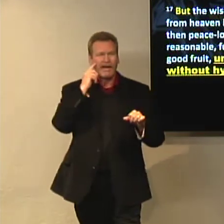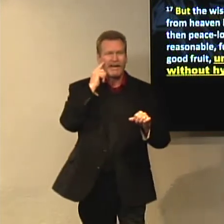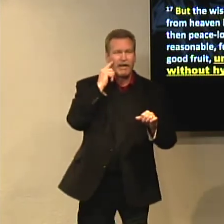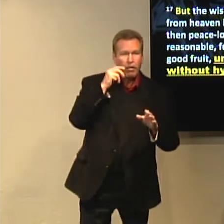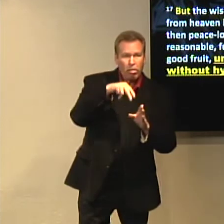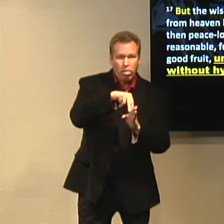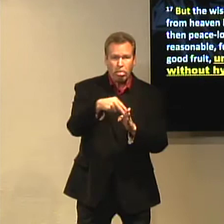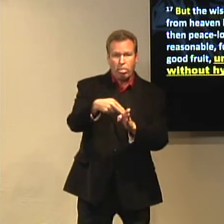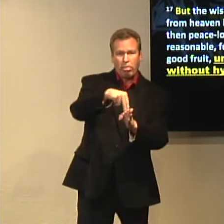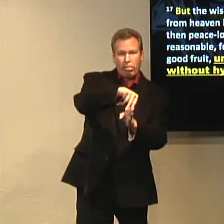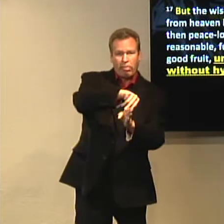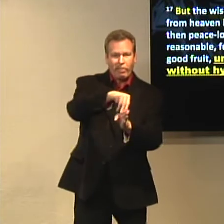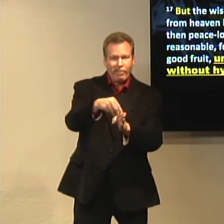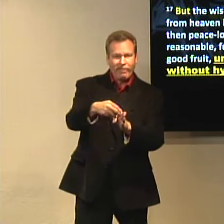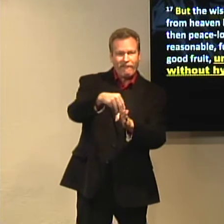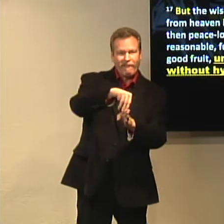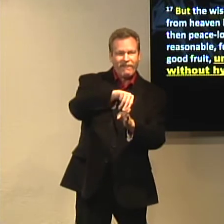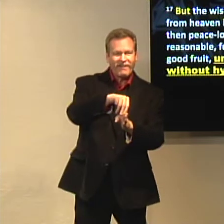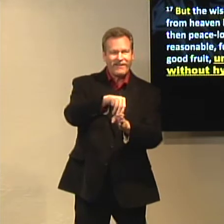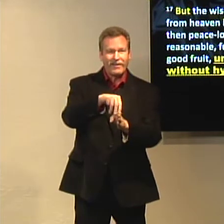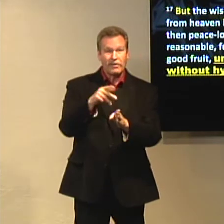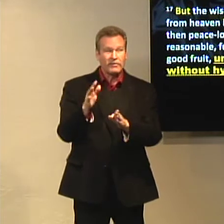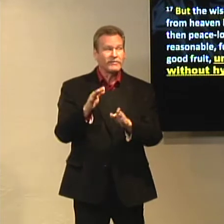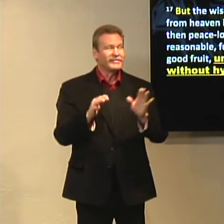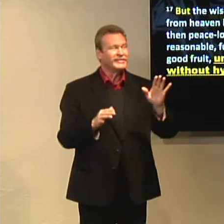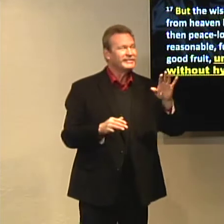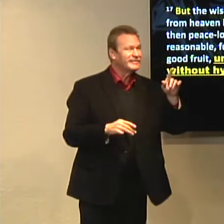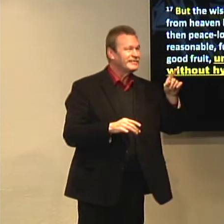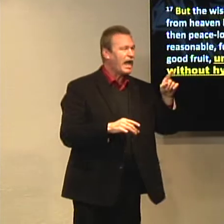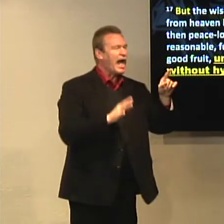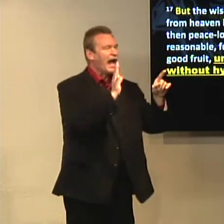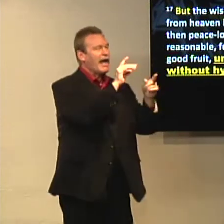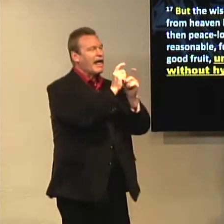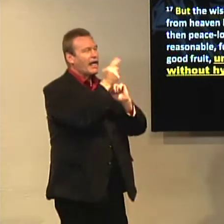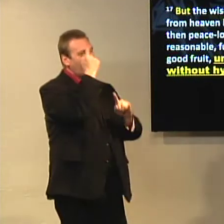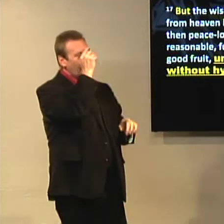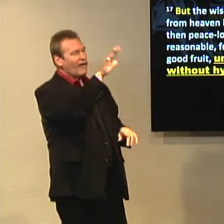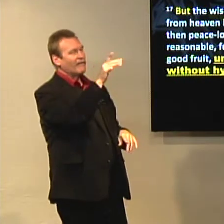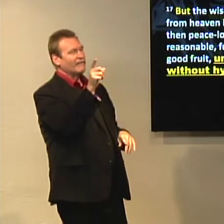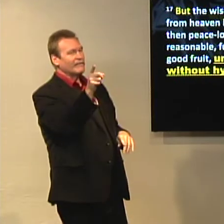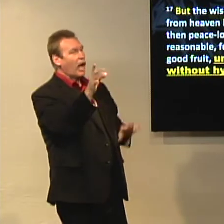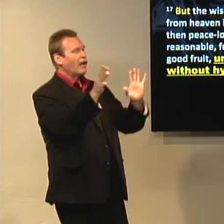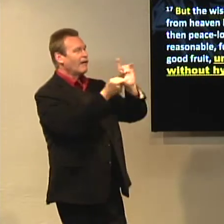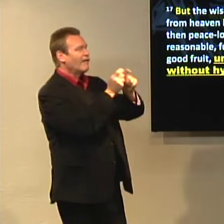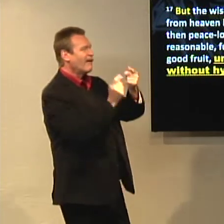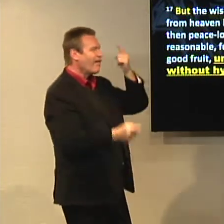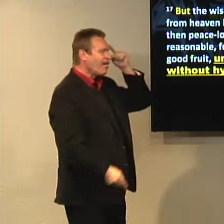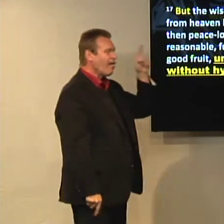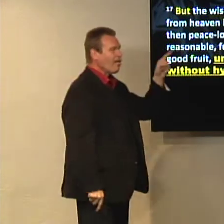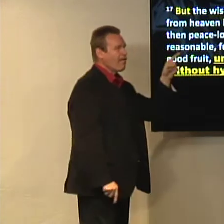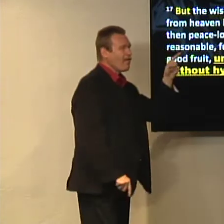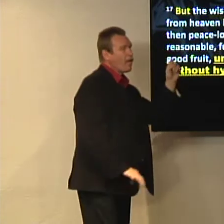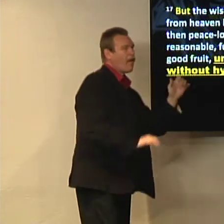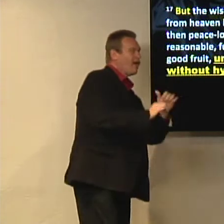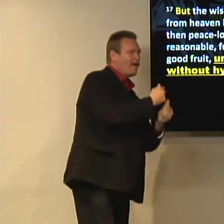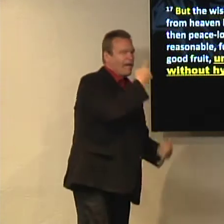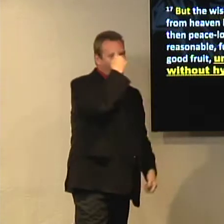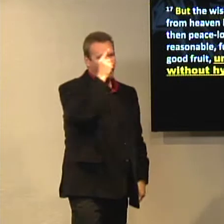And then you see people that are often, for instance, sitting on the fence, think, oh yeah, or they change their minds,